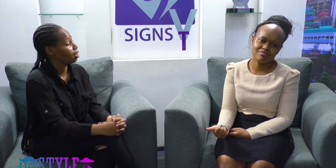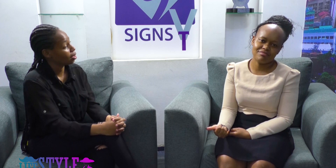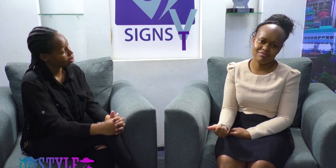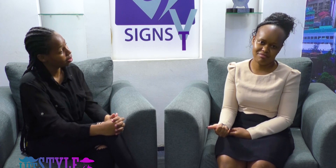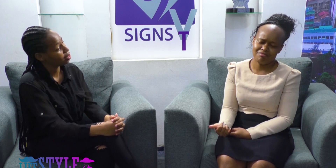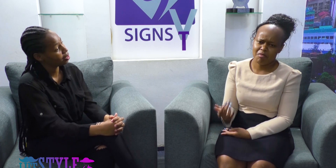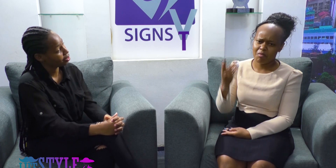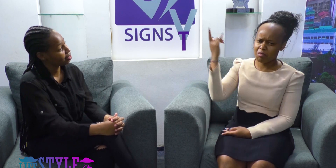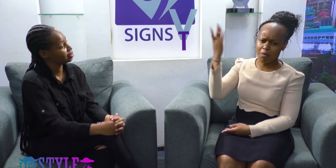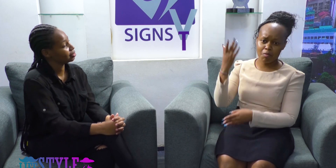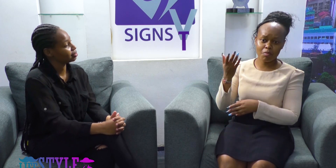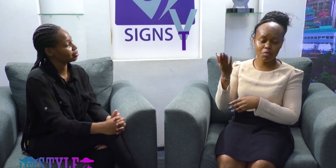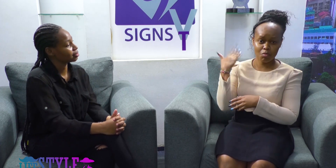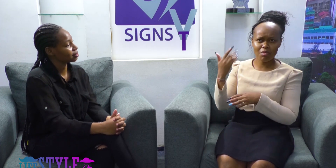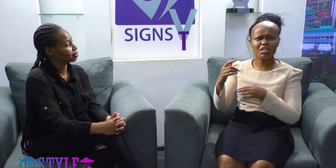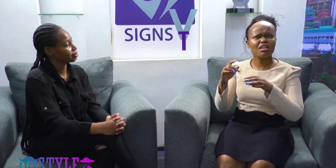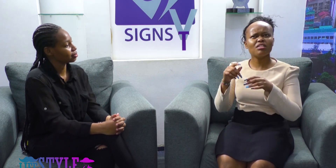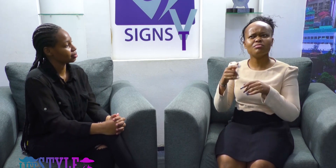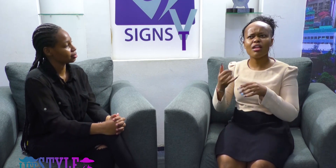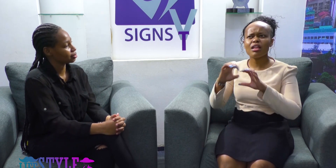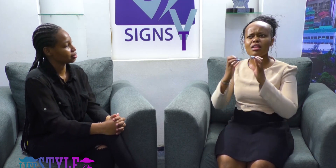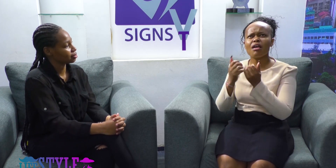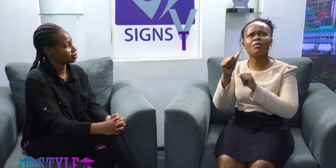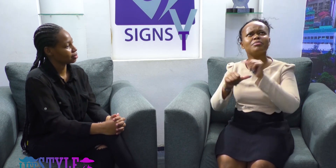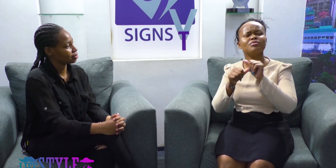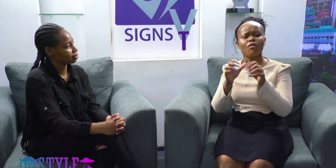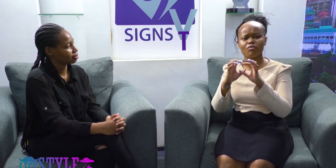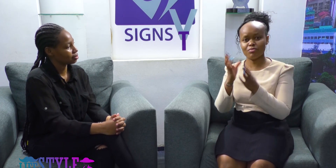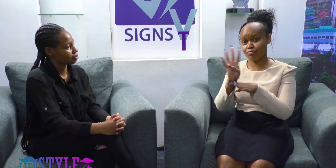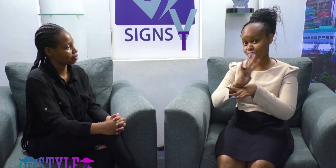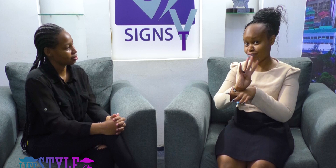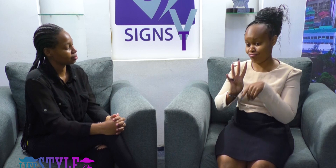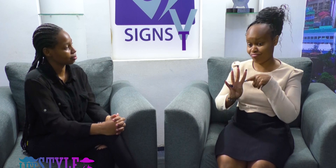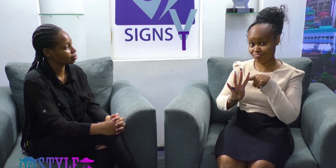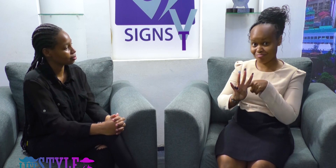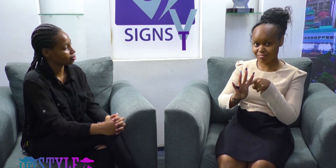started my artwork when I was still young. That is in class 4.